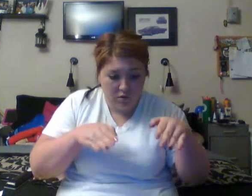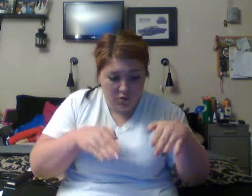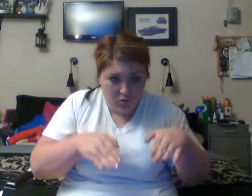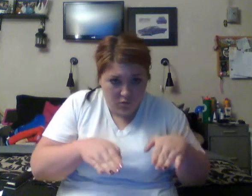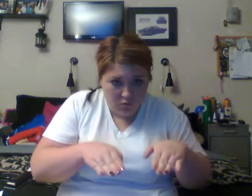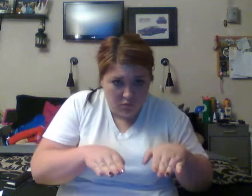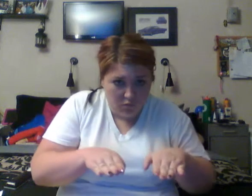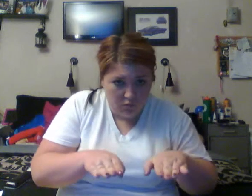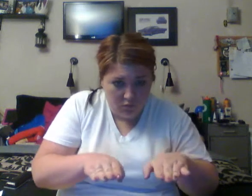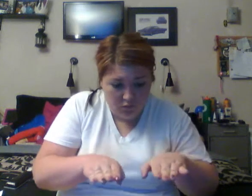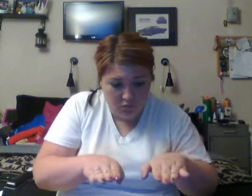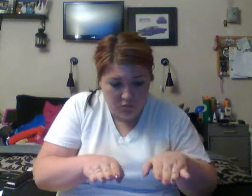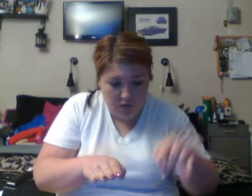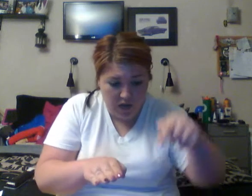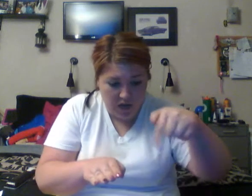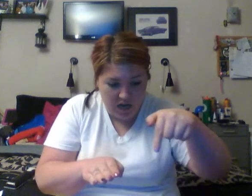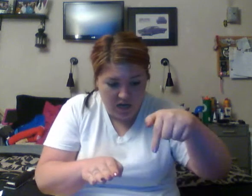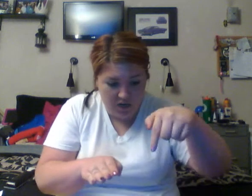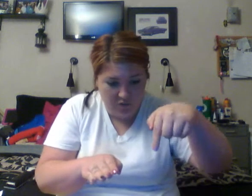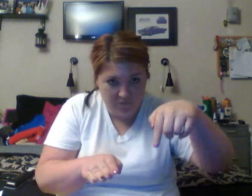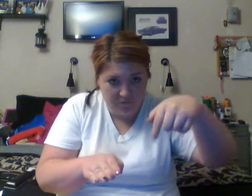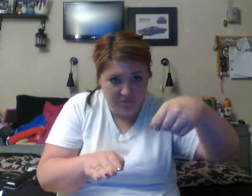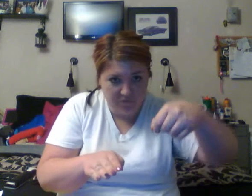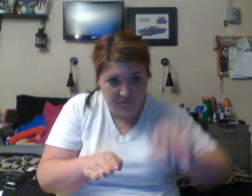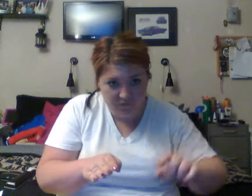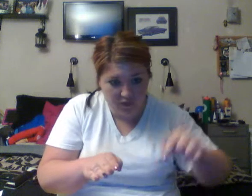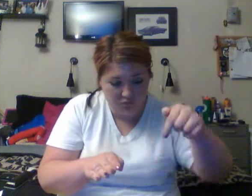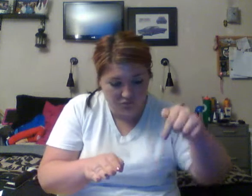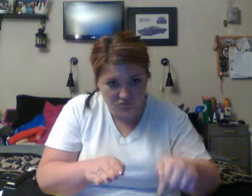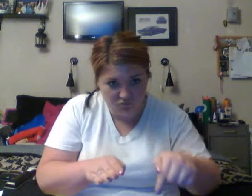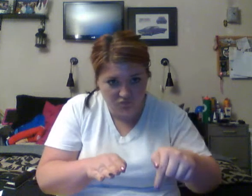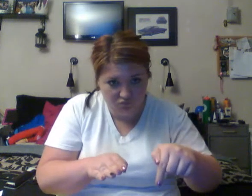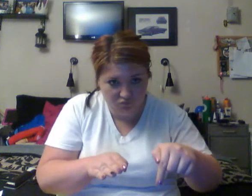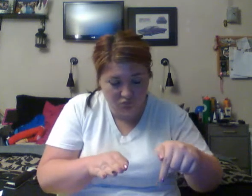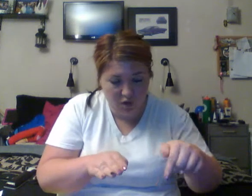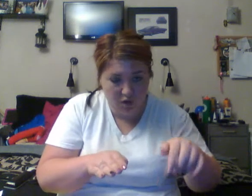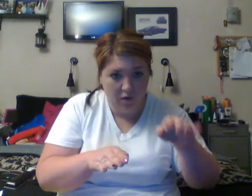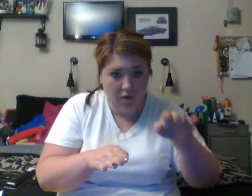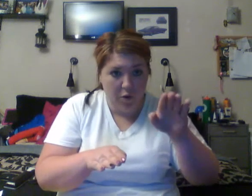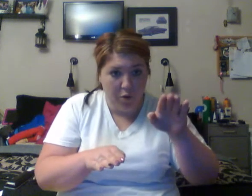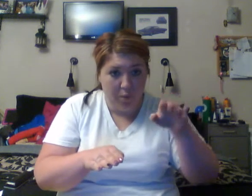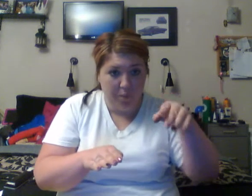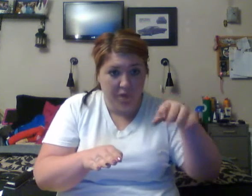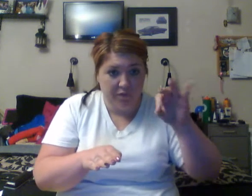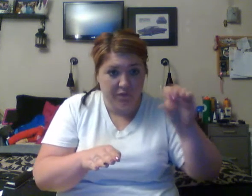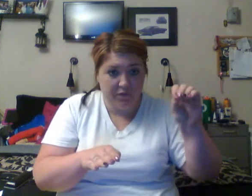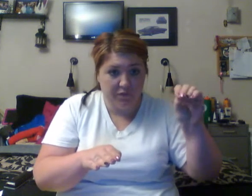you put it under, you let down the lever, you put your foot on the pedal, and you start sewing,